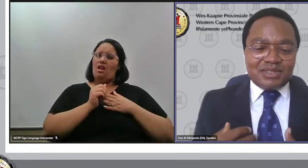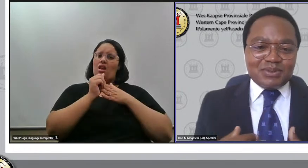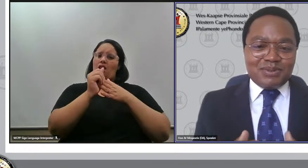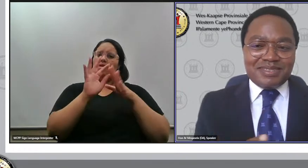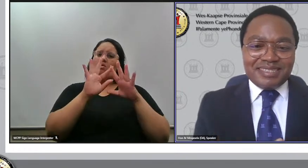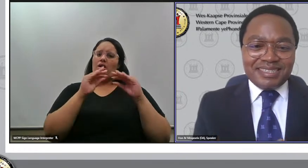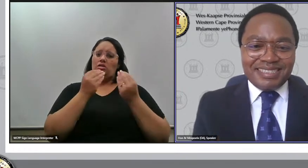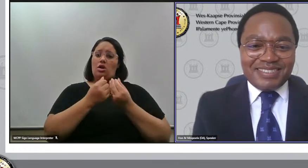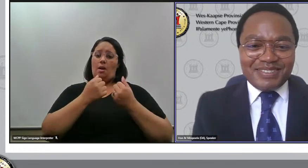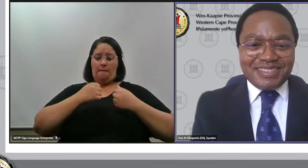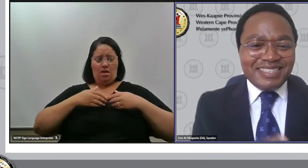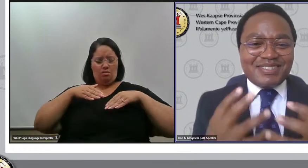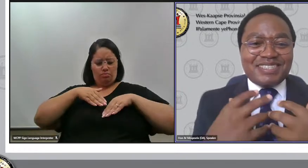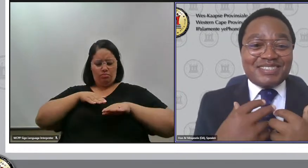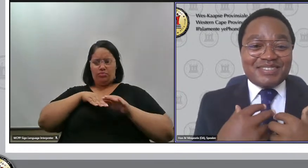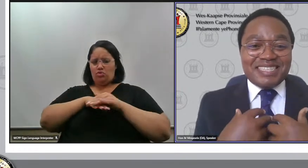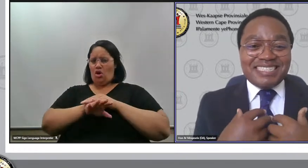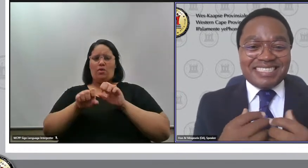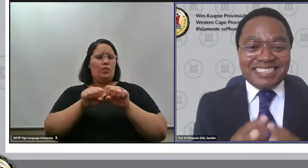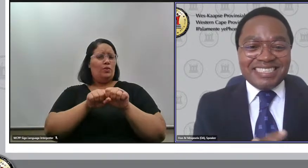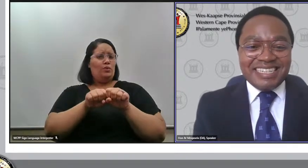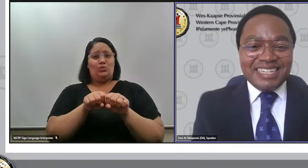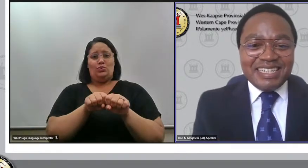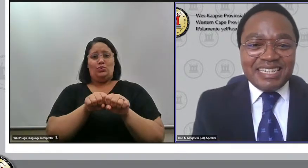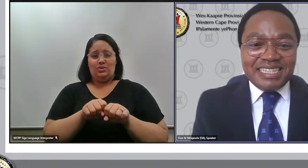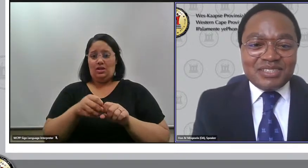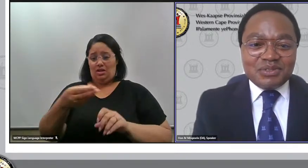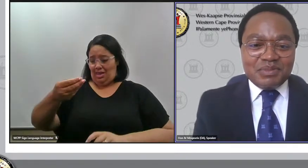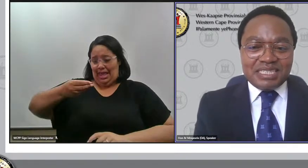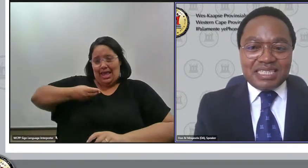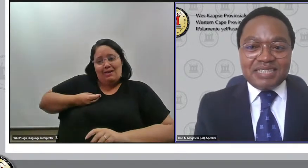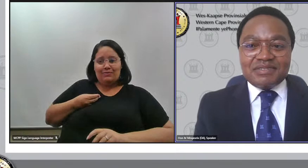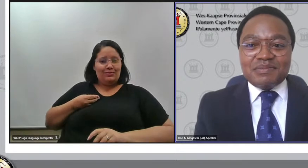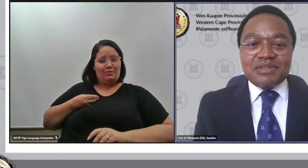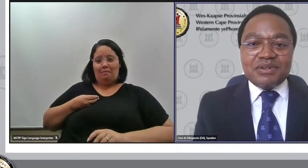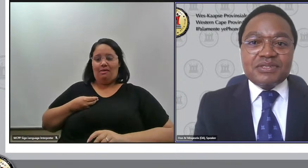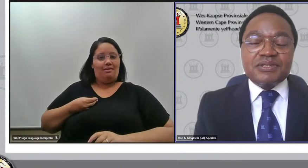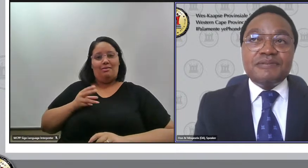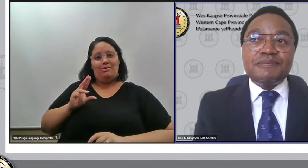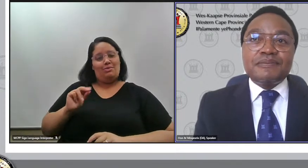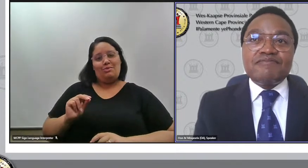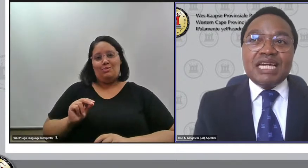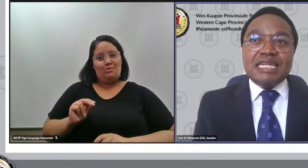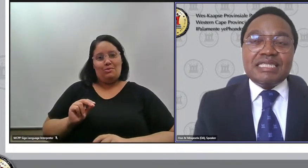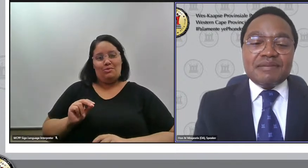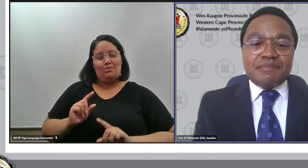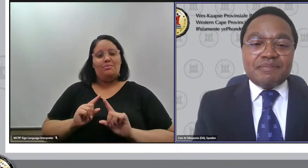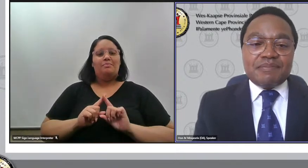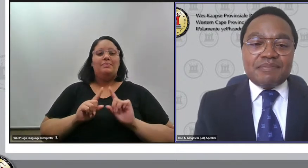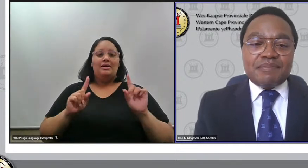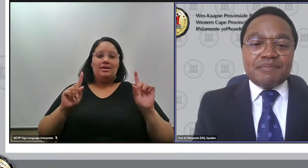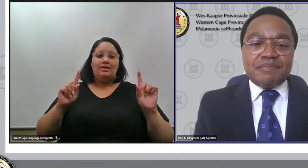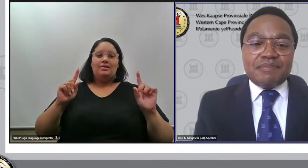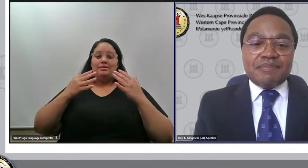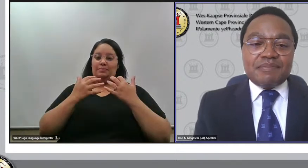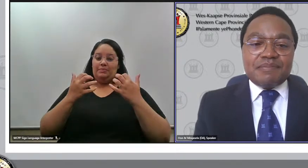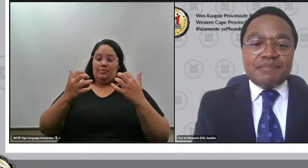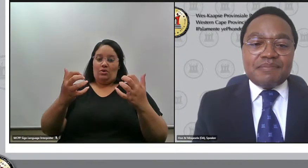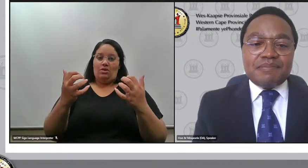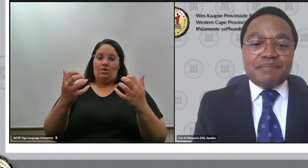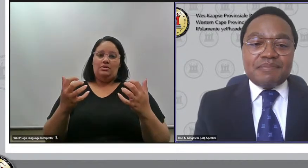wear the shoes. It's not a donation to myself, but also as the parliament,